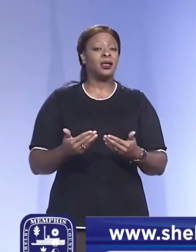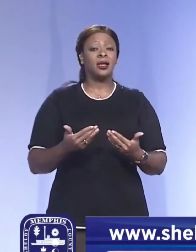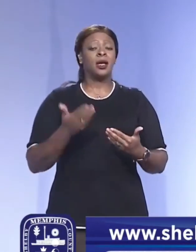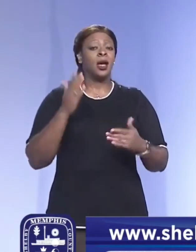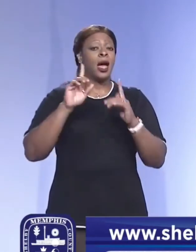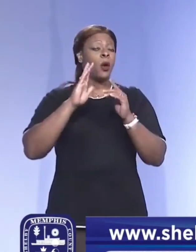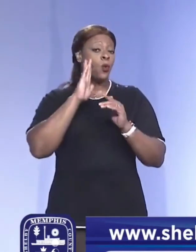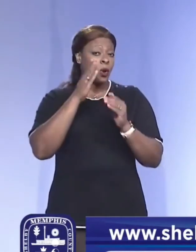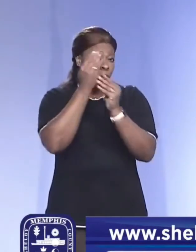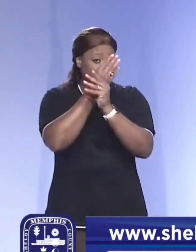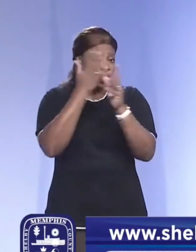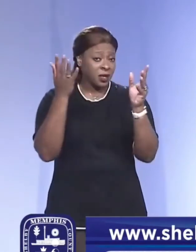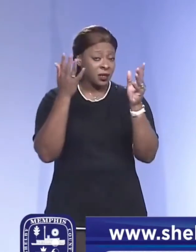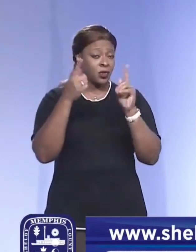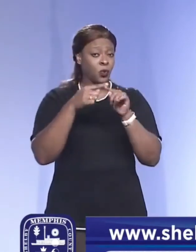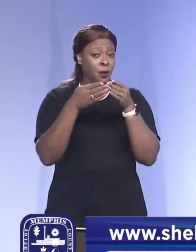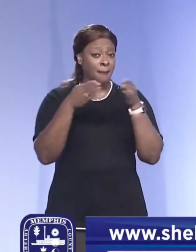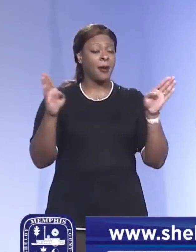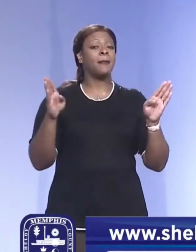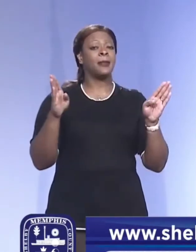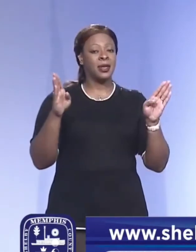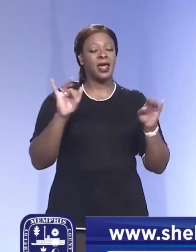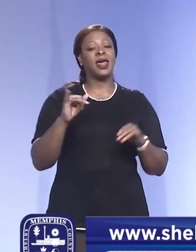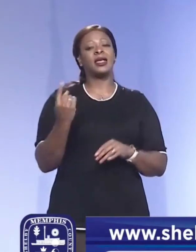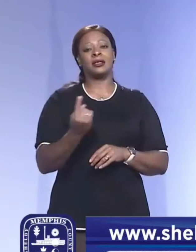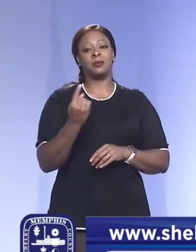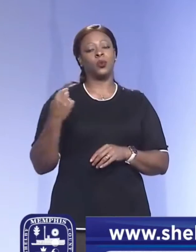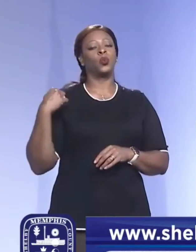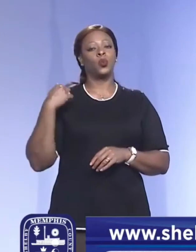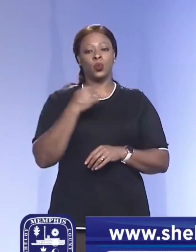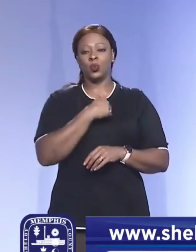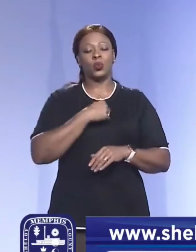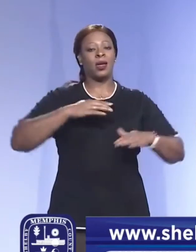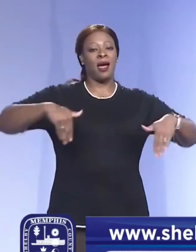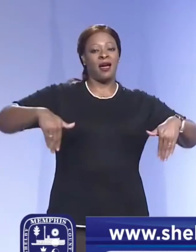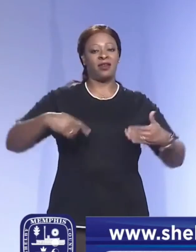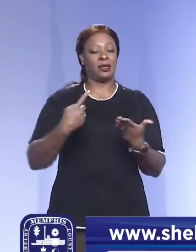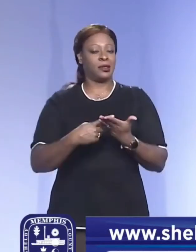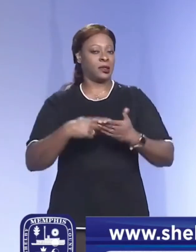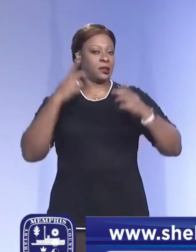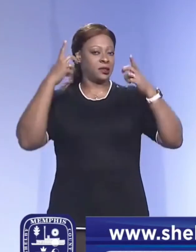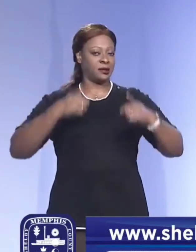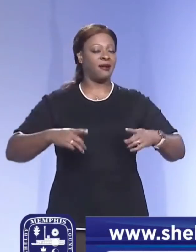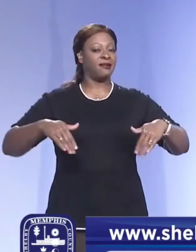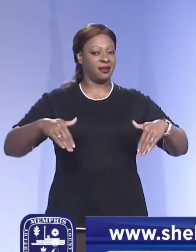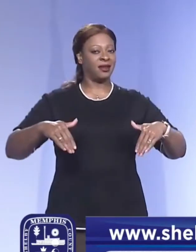release that information to the public, it was something that we hadn't quite yet decided.